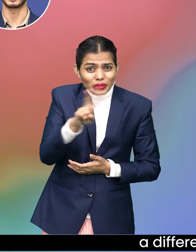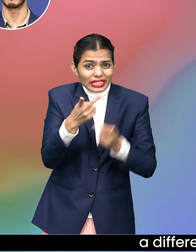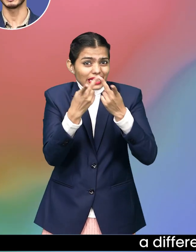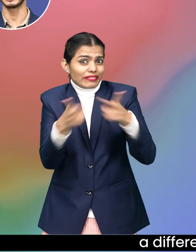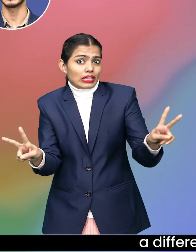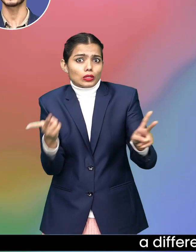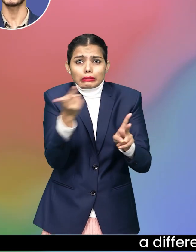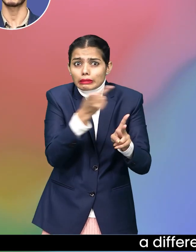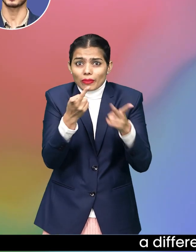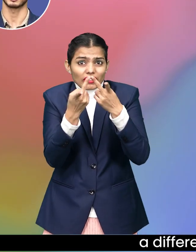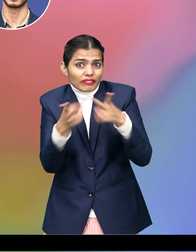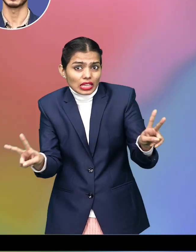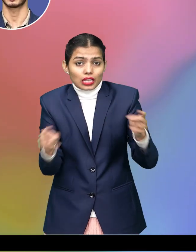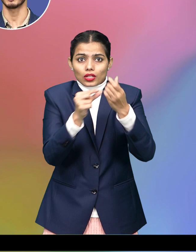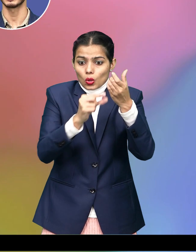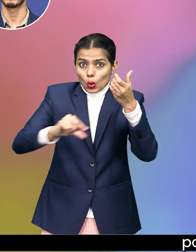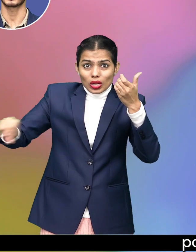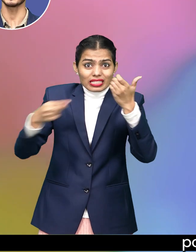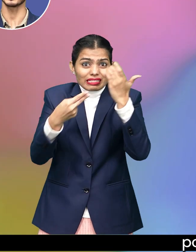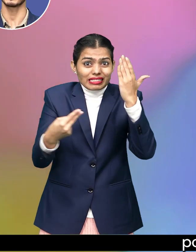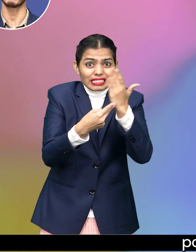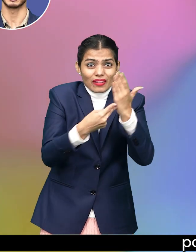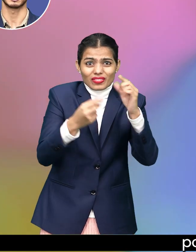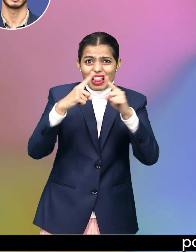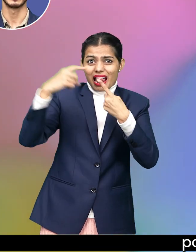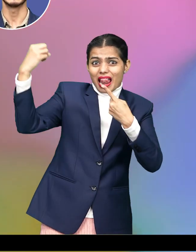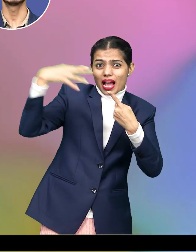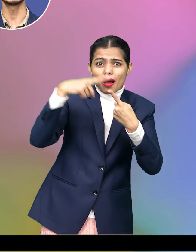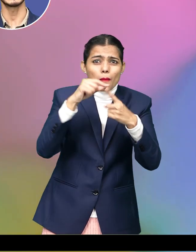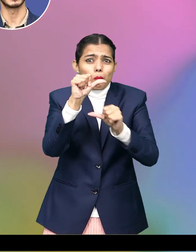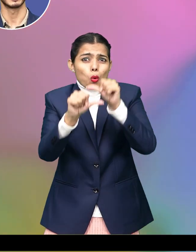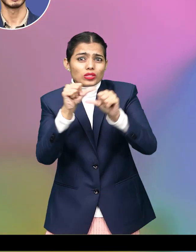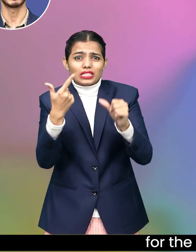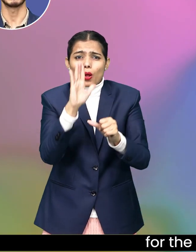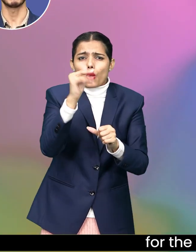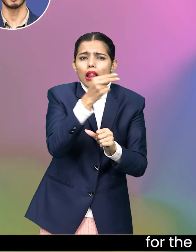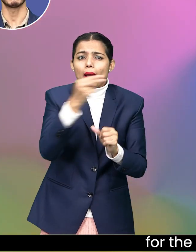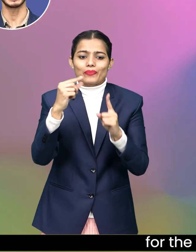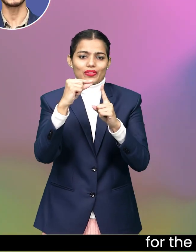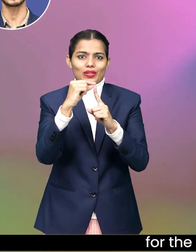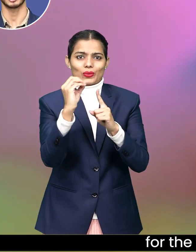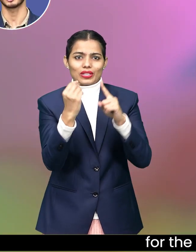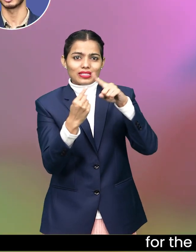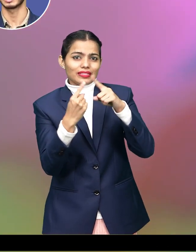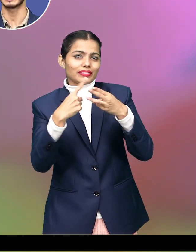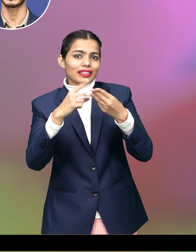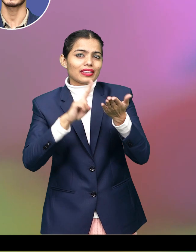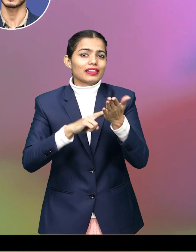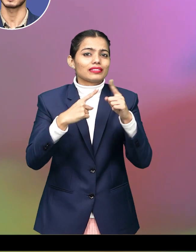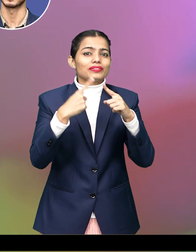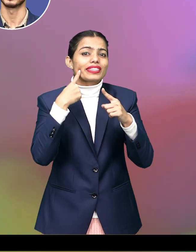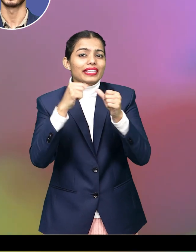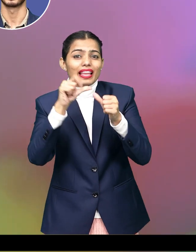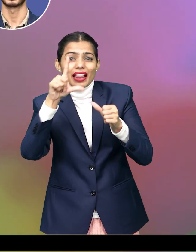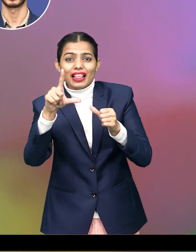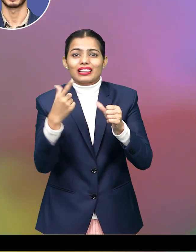Similarly, a difference in electric pressure is called potential difference, is needed for the flow of electric charges in a